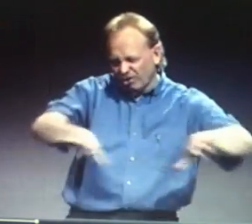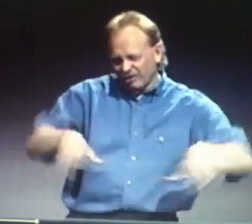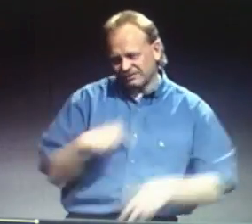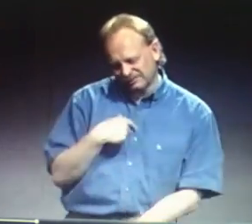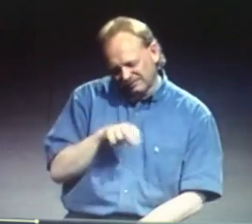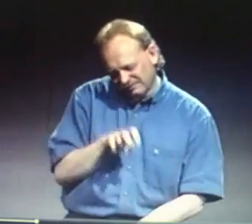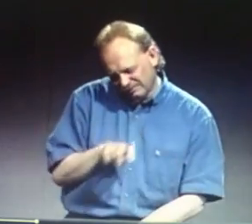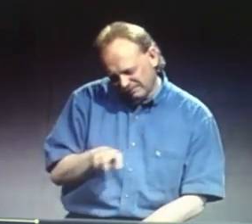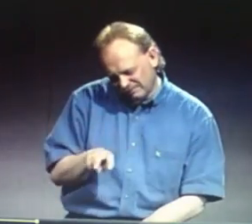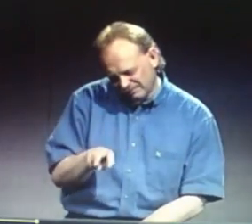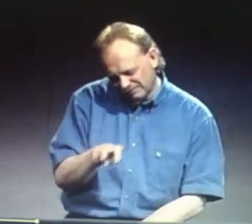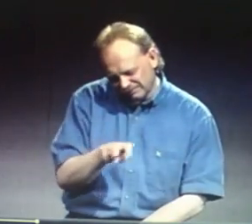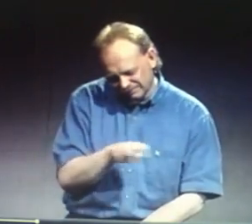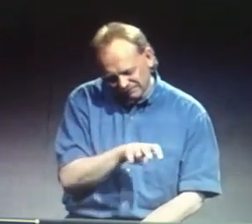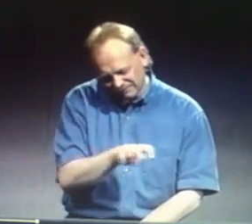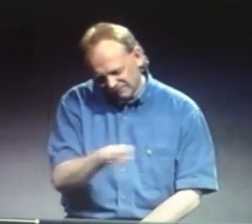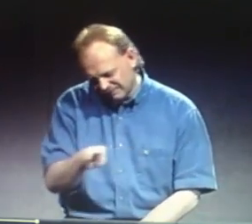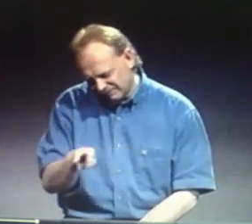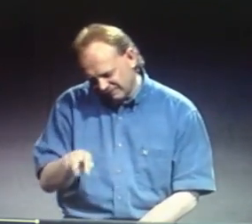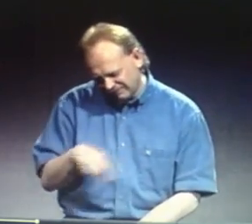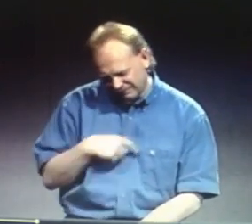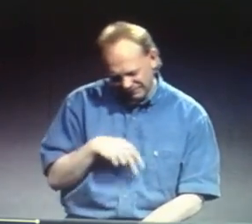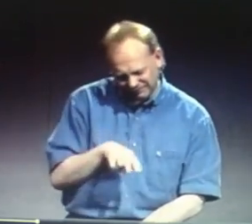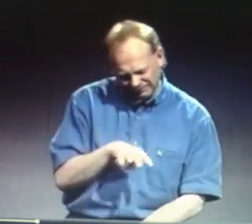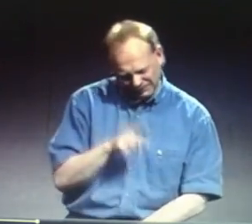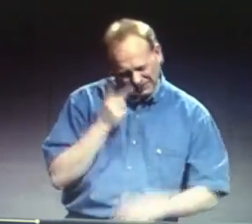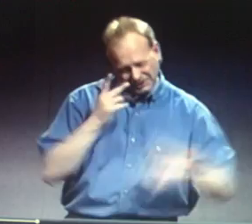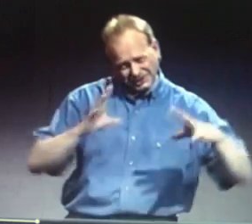asked my dad if he still needs me, and he said, it's fine, go ahead.